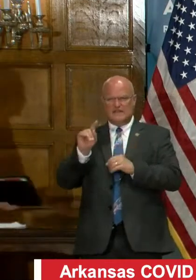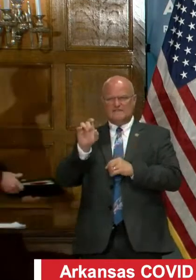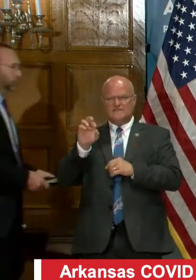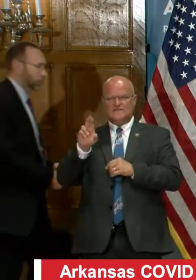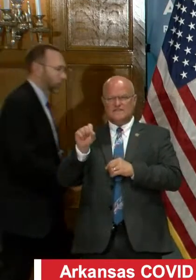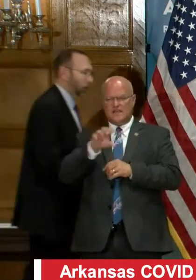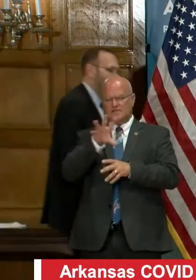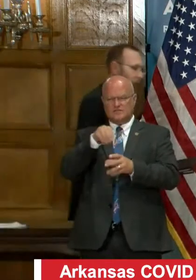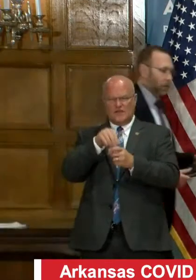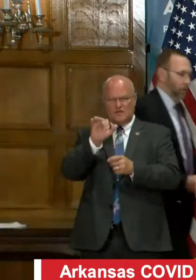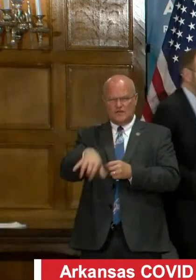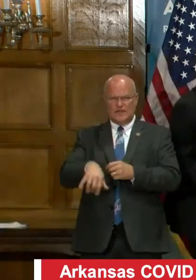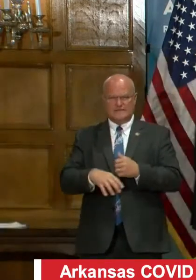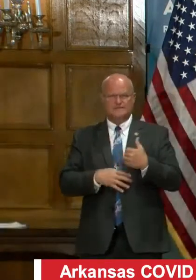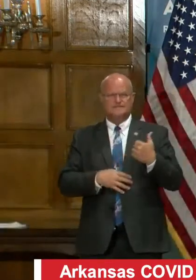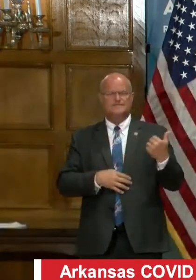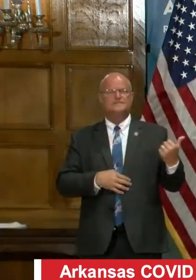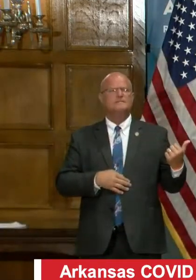involved.